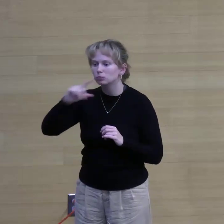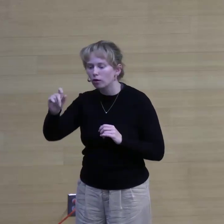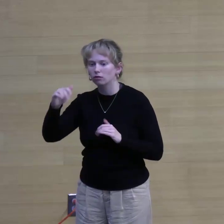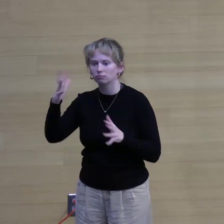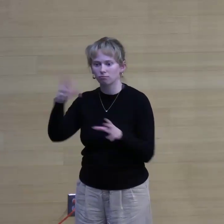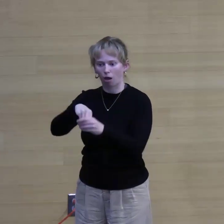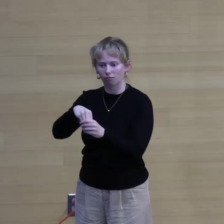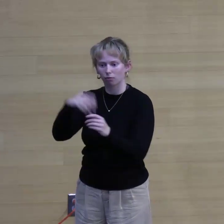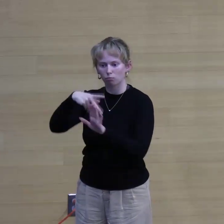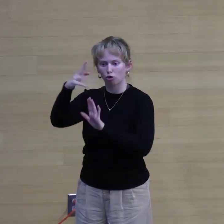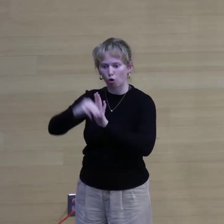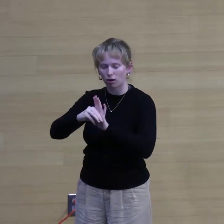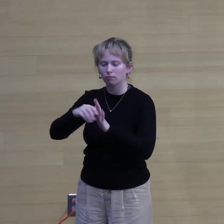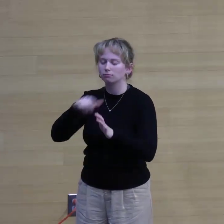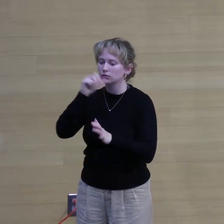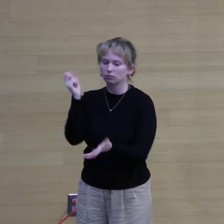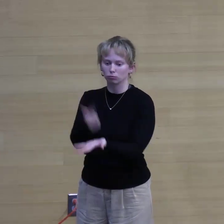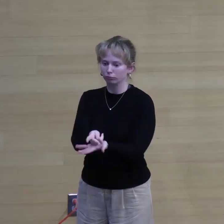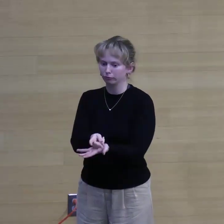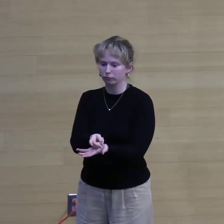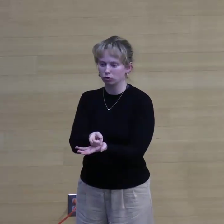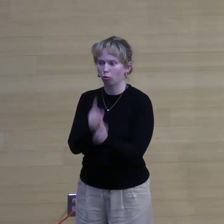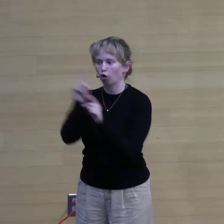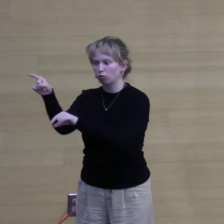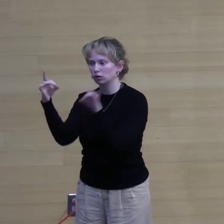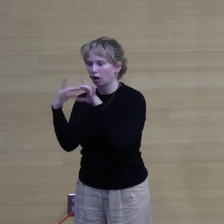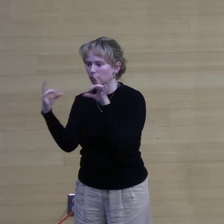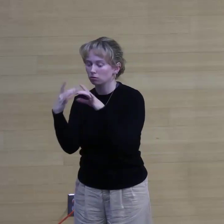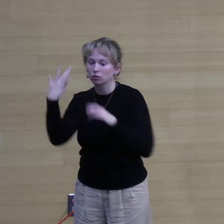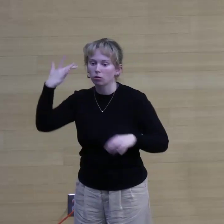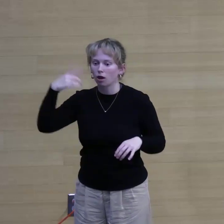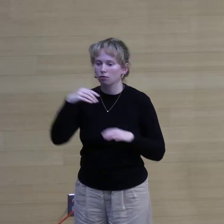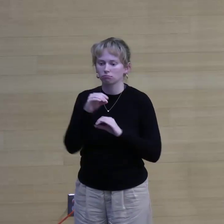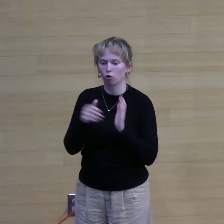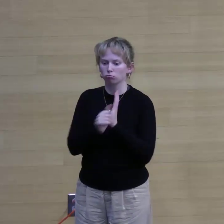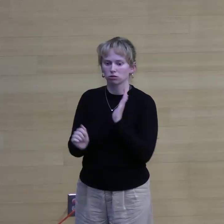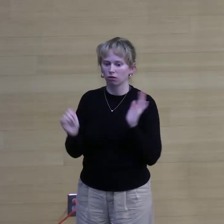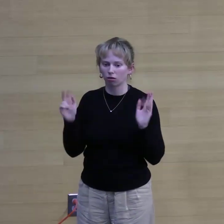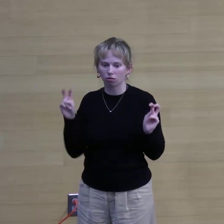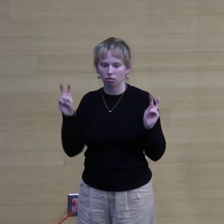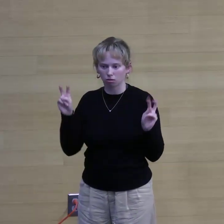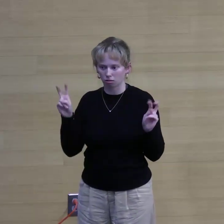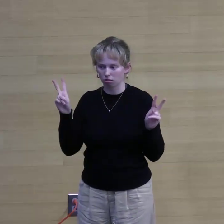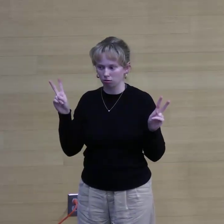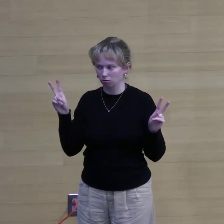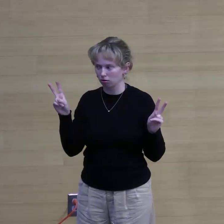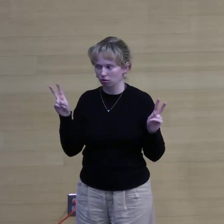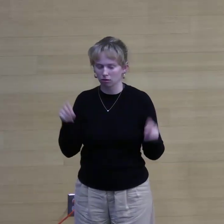these programs, and they no longer have permission to go to the Starbucks because they don't have that skill yet.